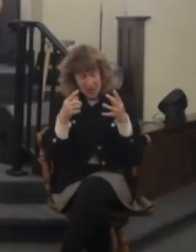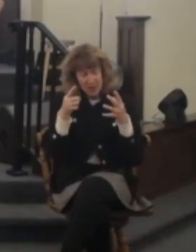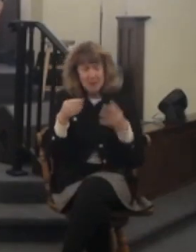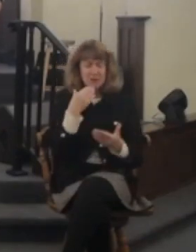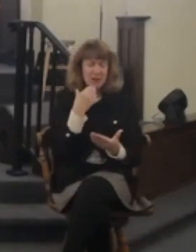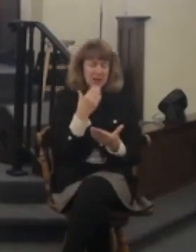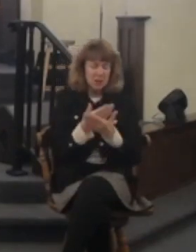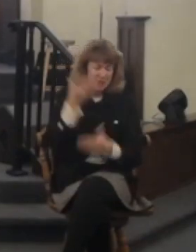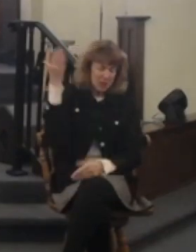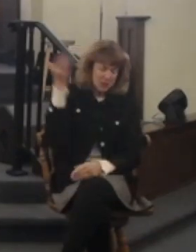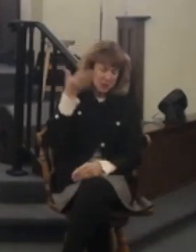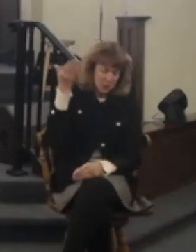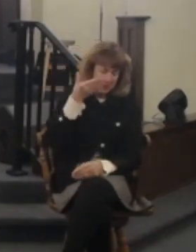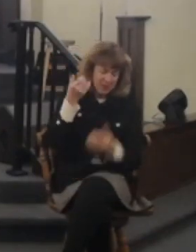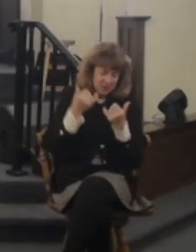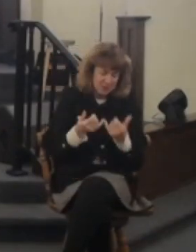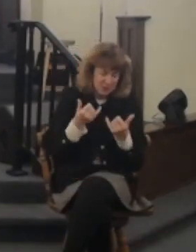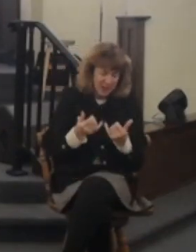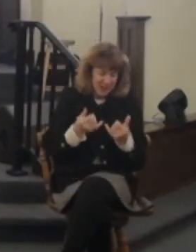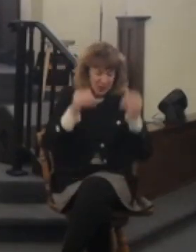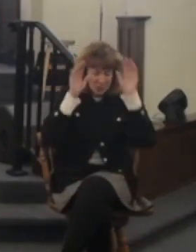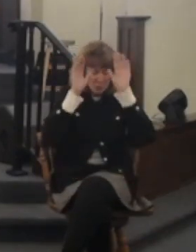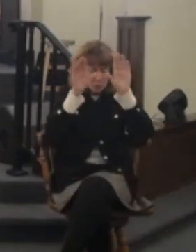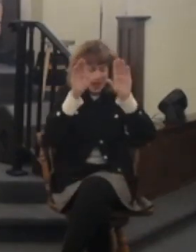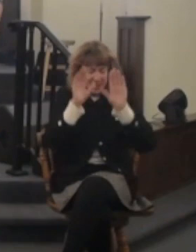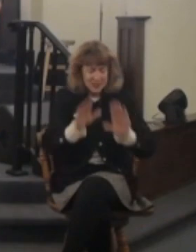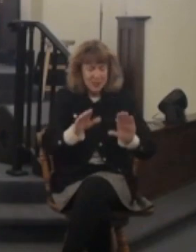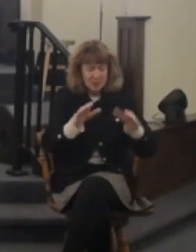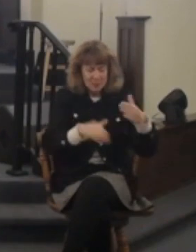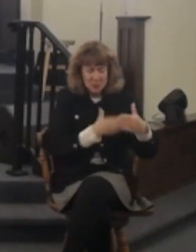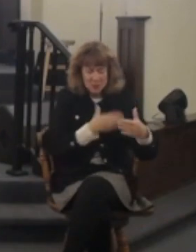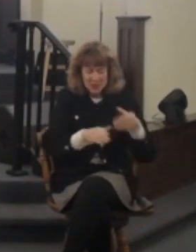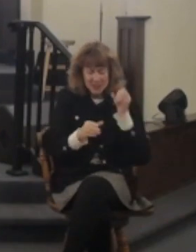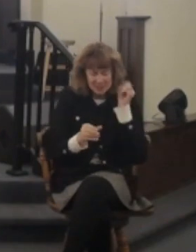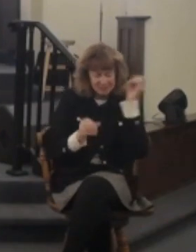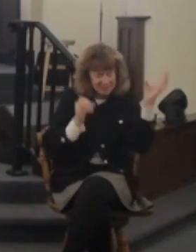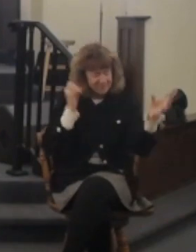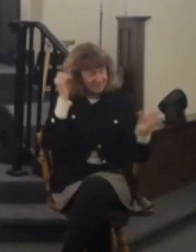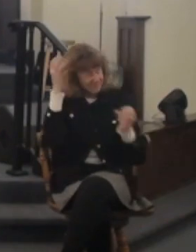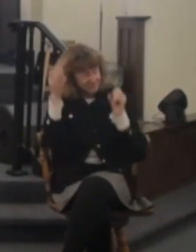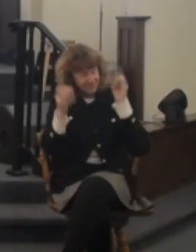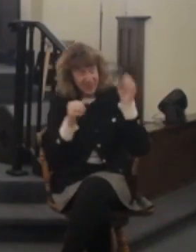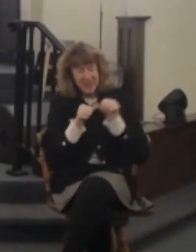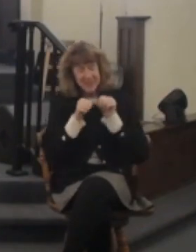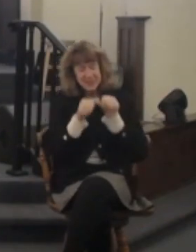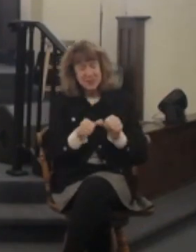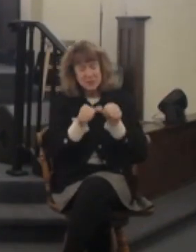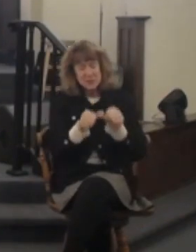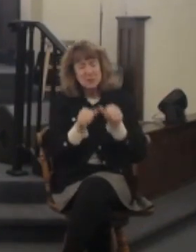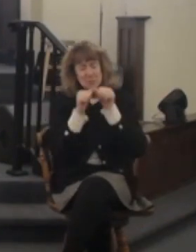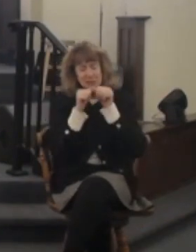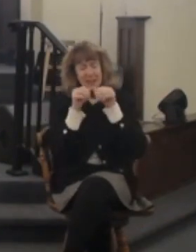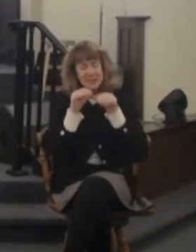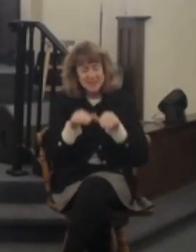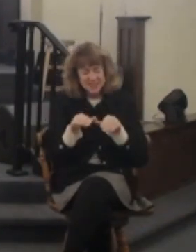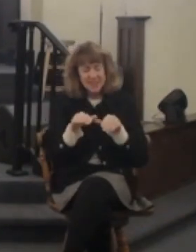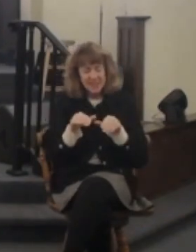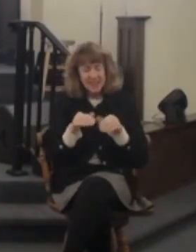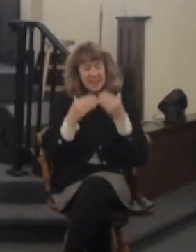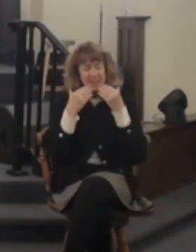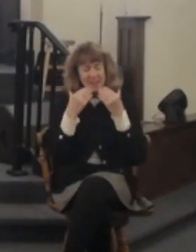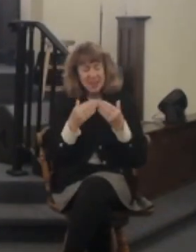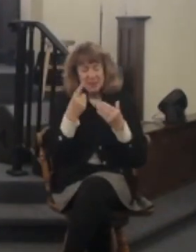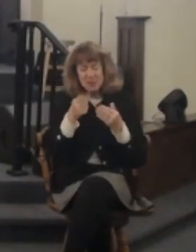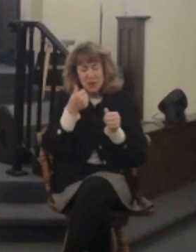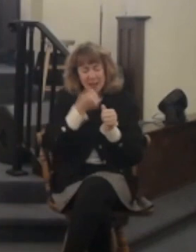sermon, great music, and just to continue to bless this Sunday. We thank you for